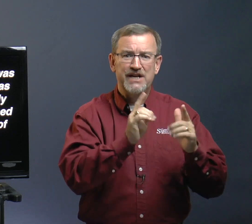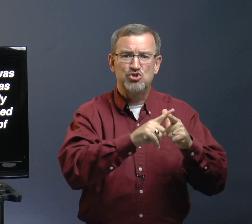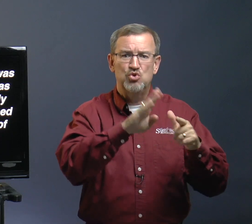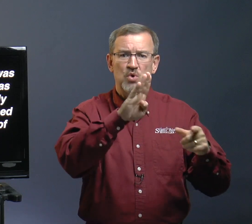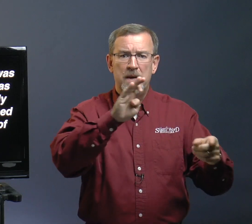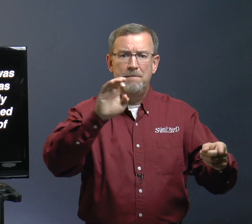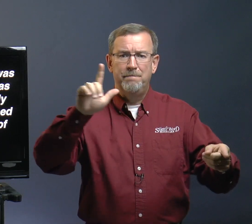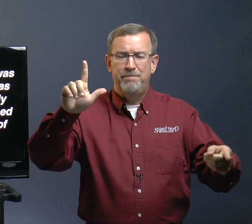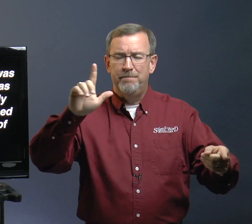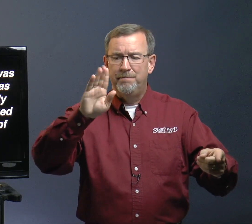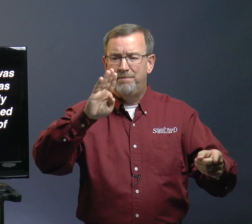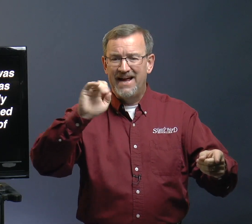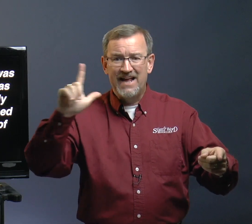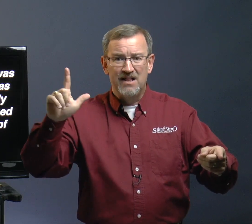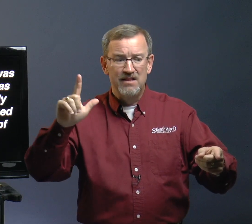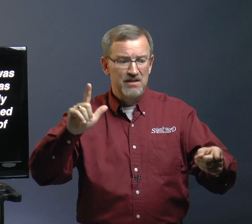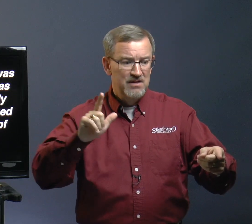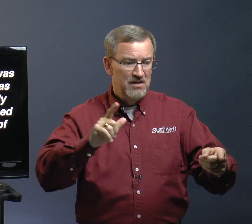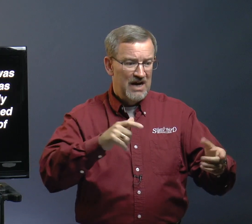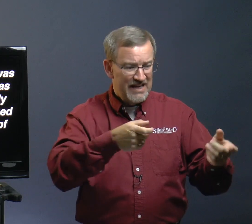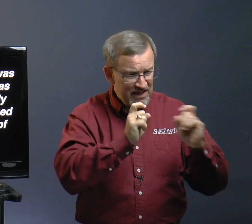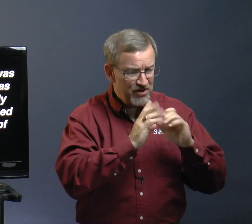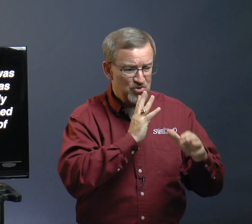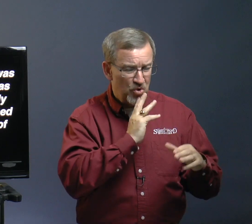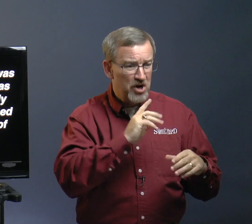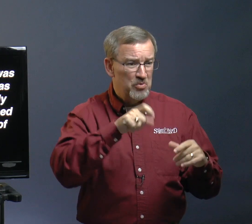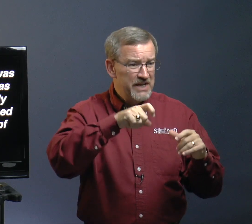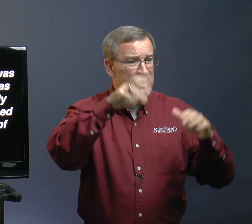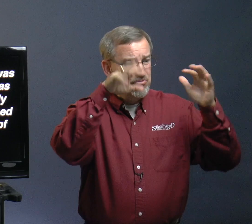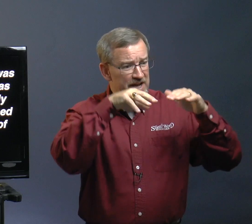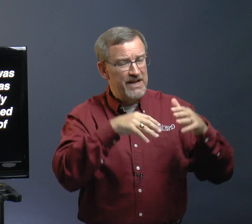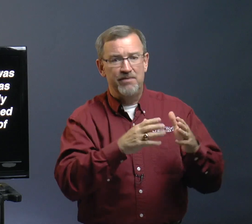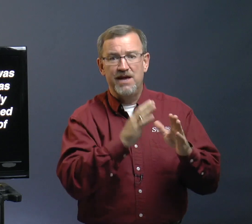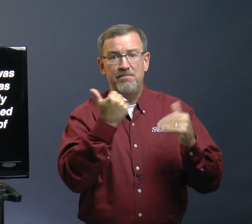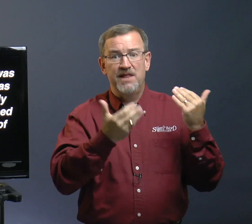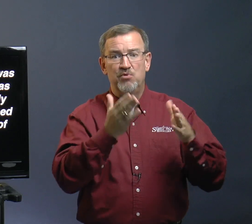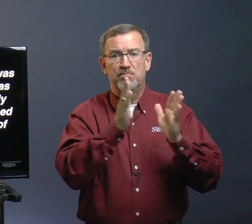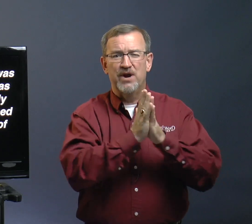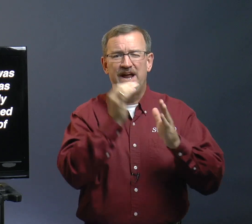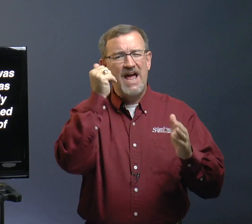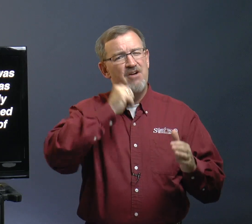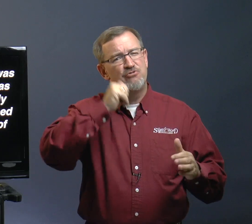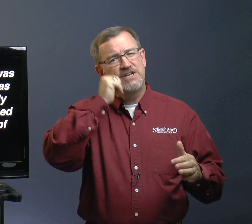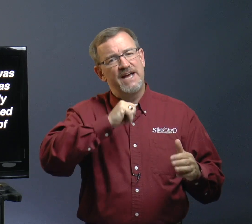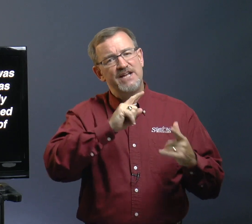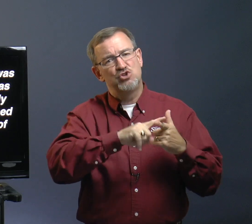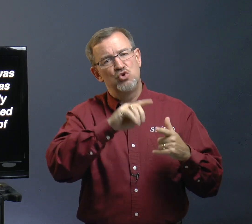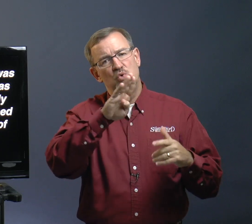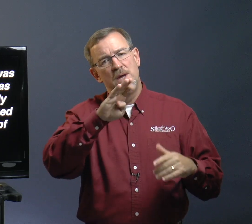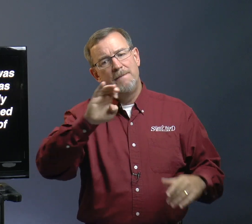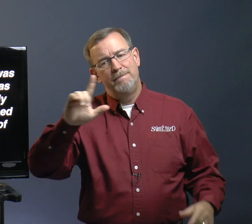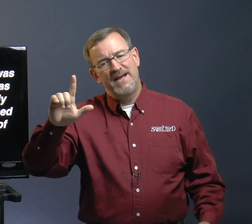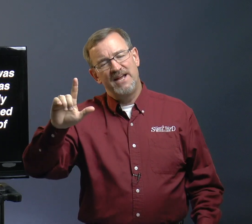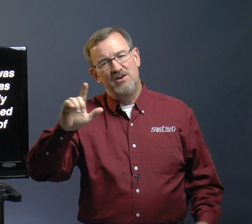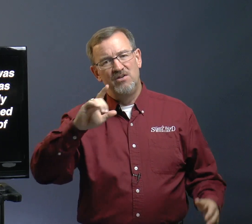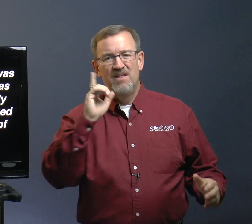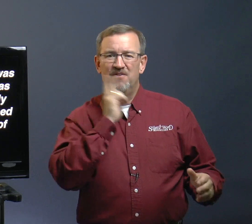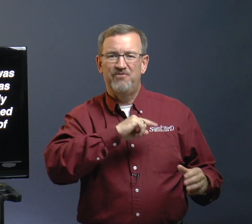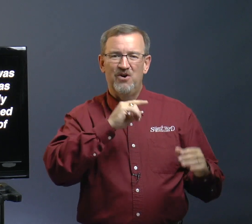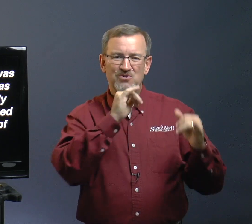to Baal, give us water, we need rain. And maybe they would pray every day to Baal, the false